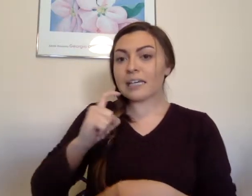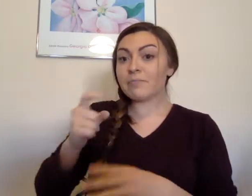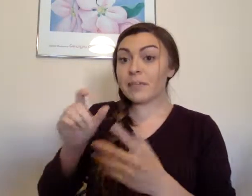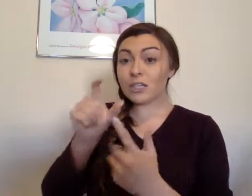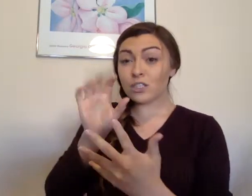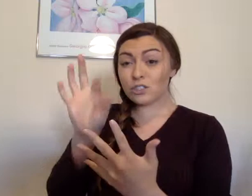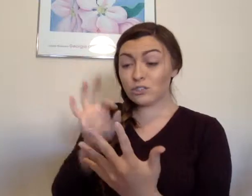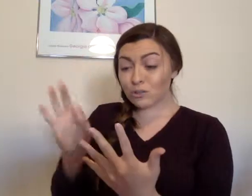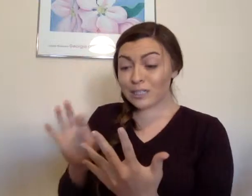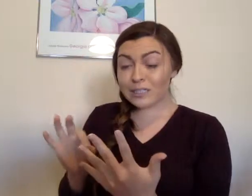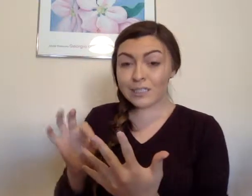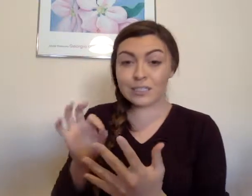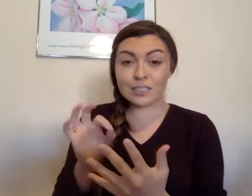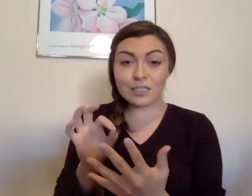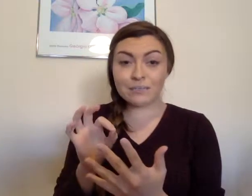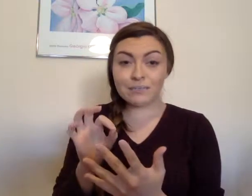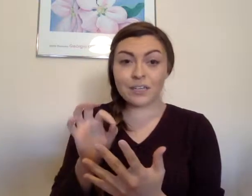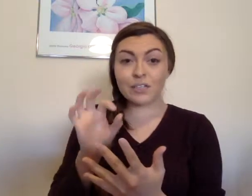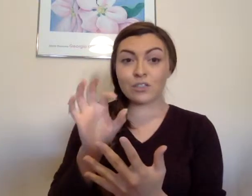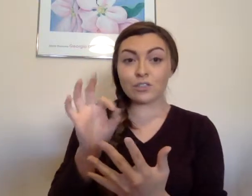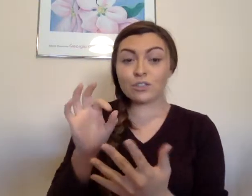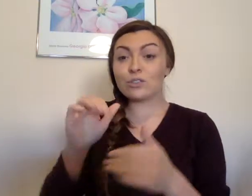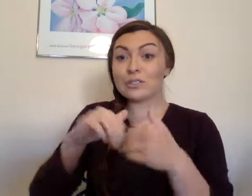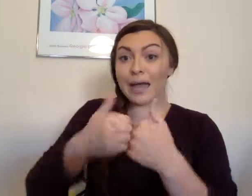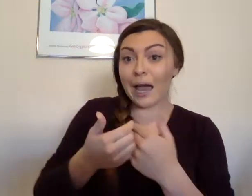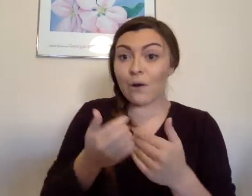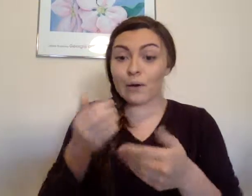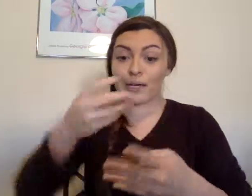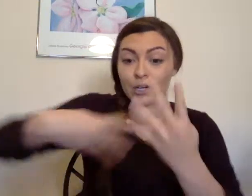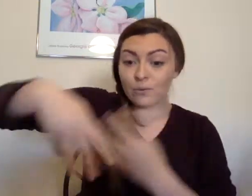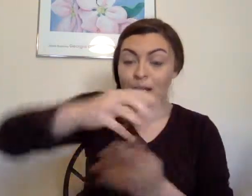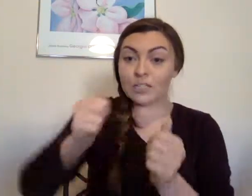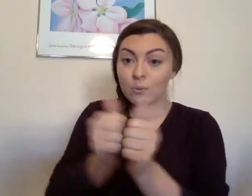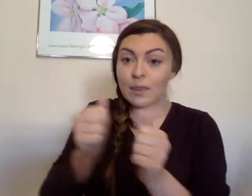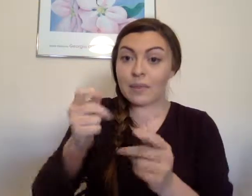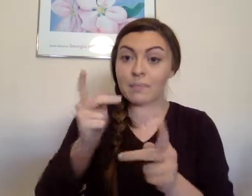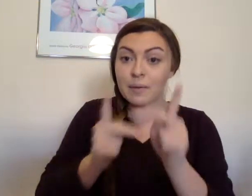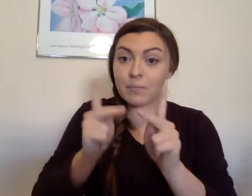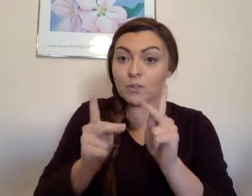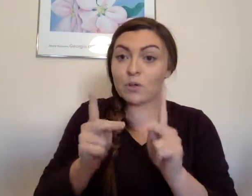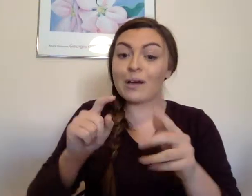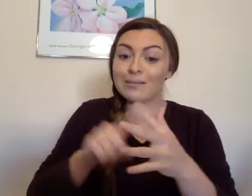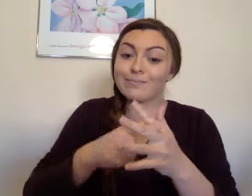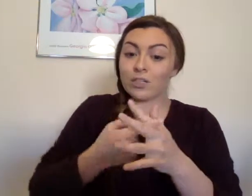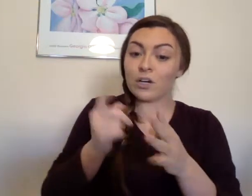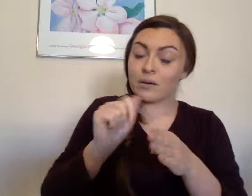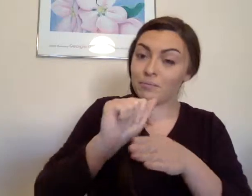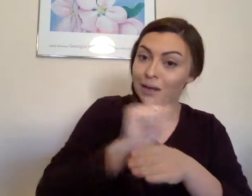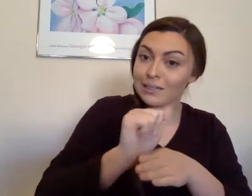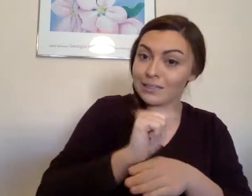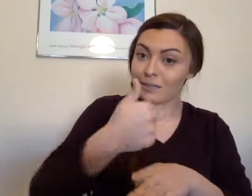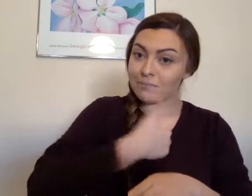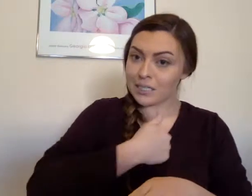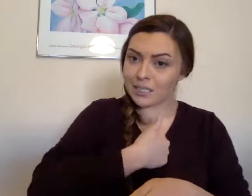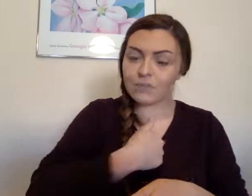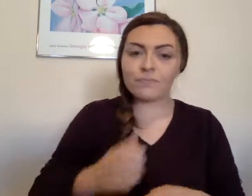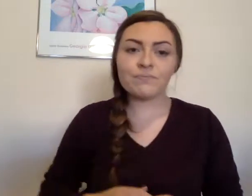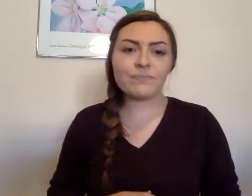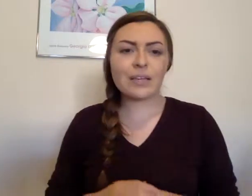people. And I began to put it into practice because I wanted to understand why some people could figure these things out, but